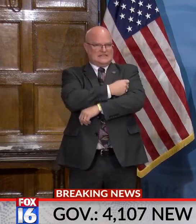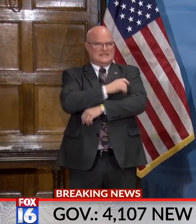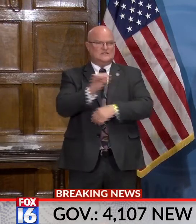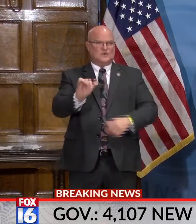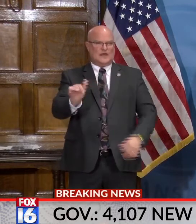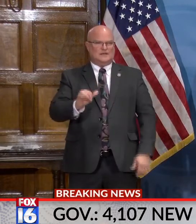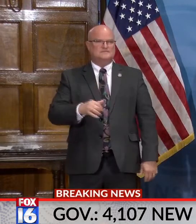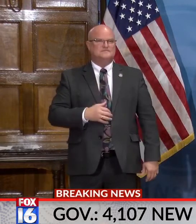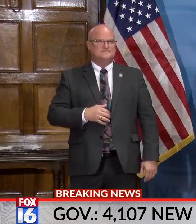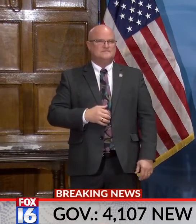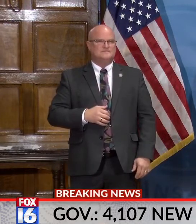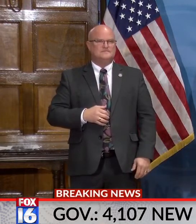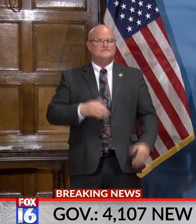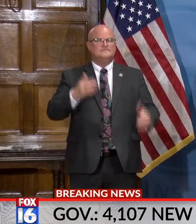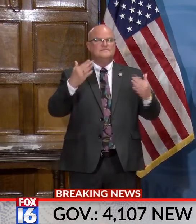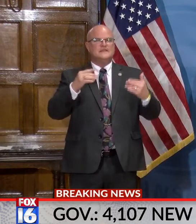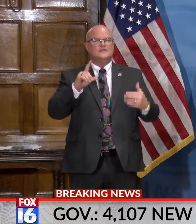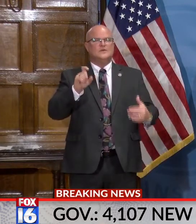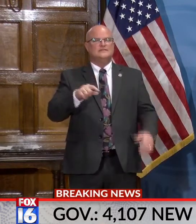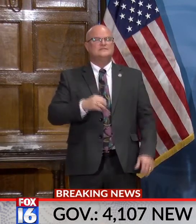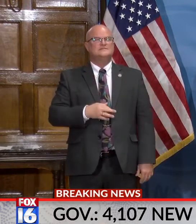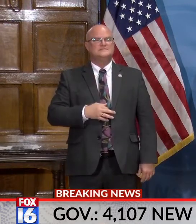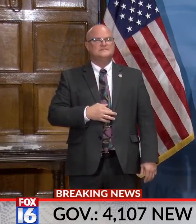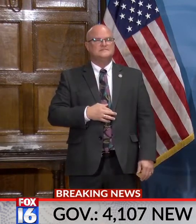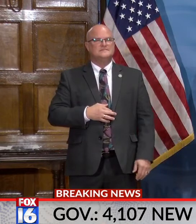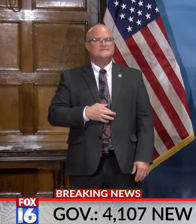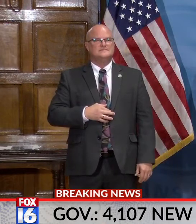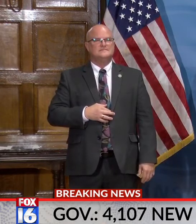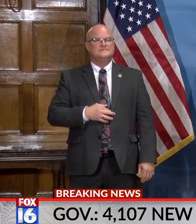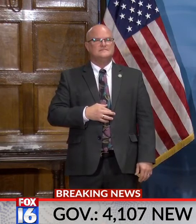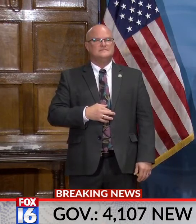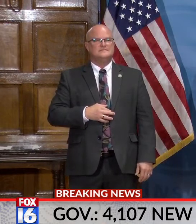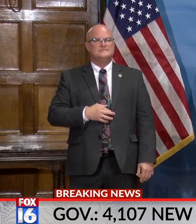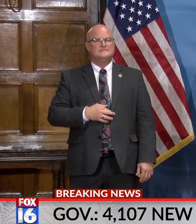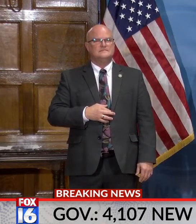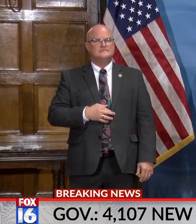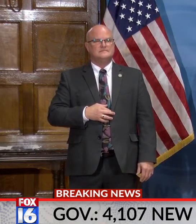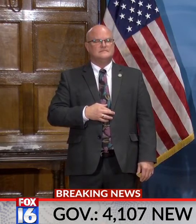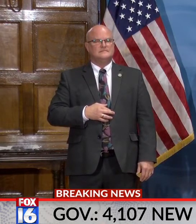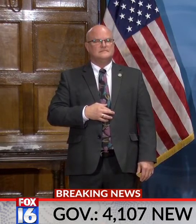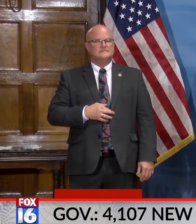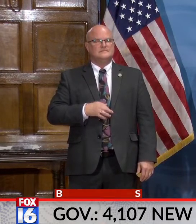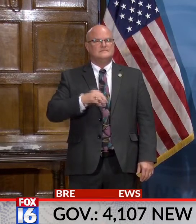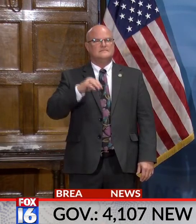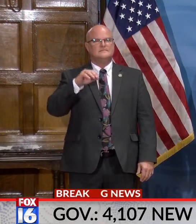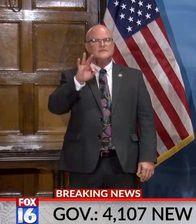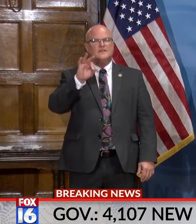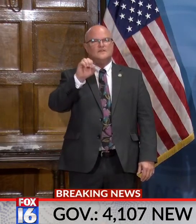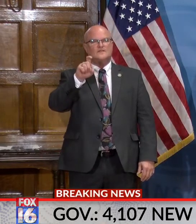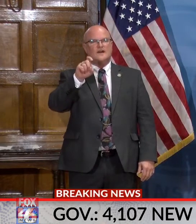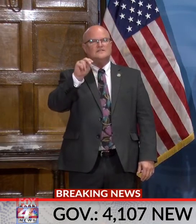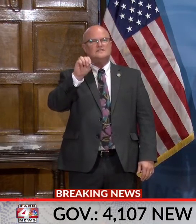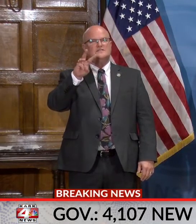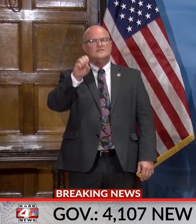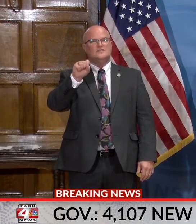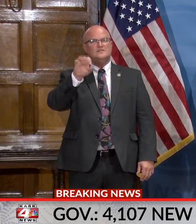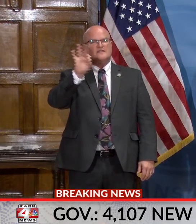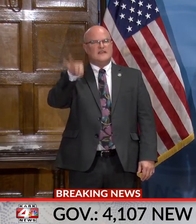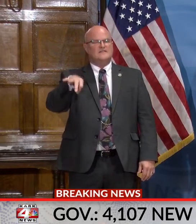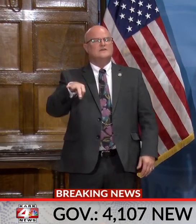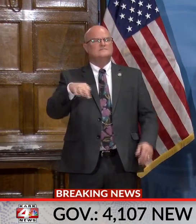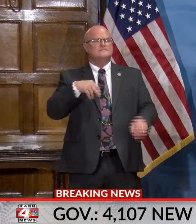well. Next question. Governor, this is Garrett Ferguson with KNWA Fox 24 News in Fayetteville, Arkansas.